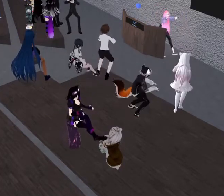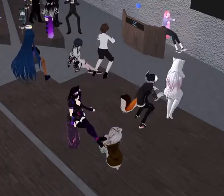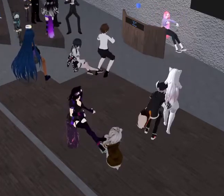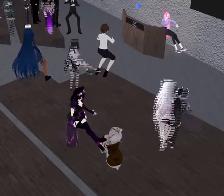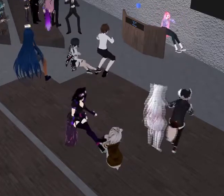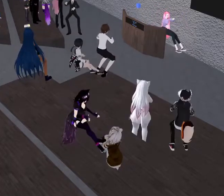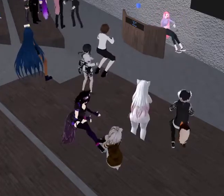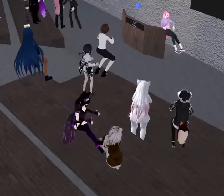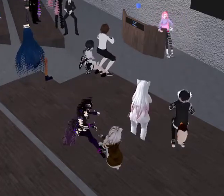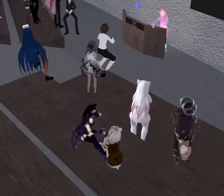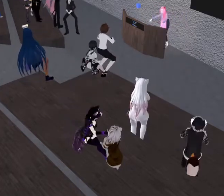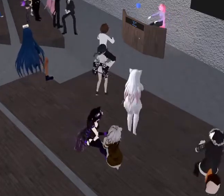out!